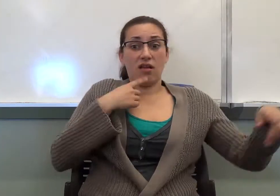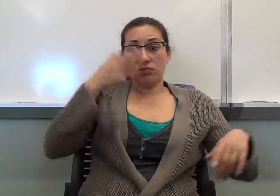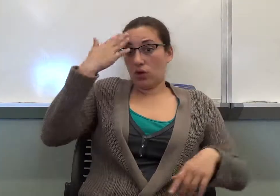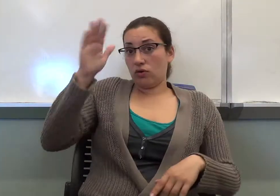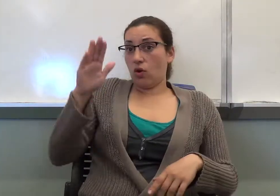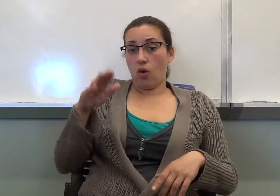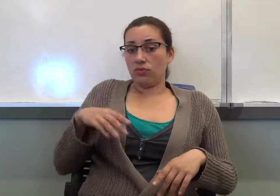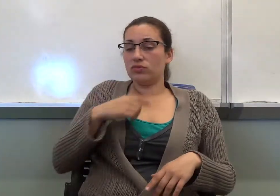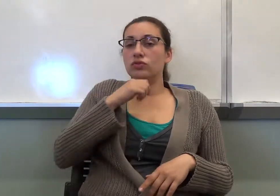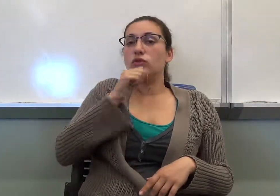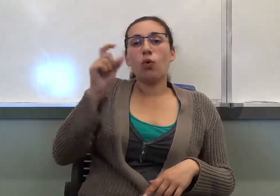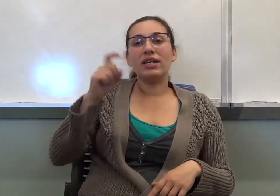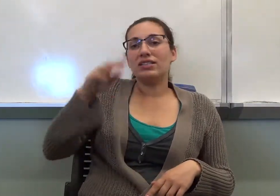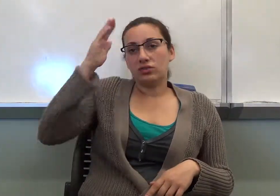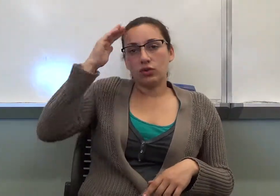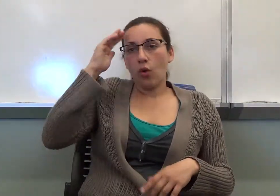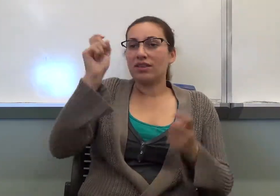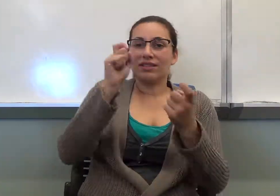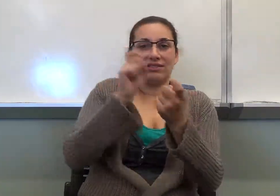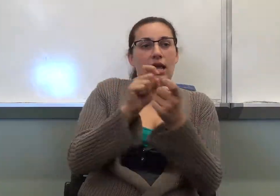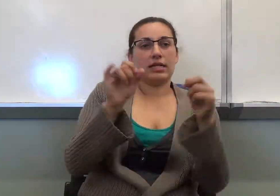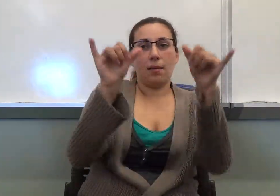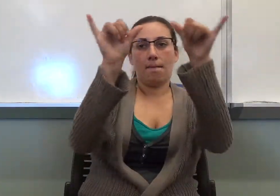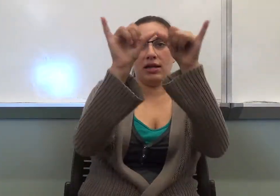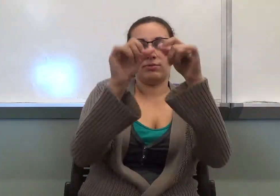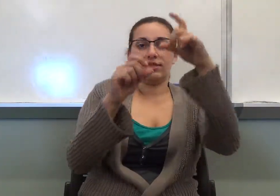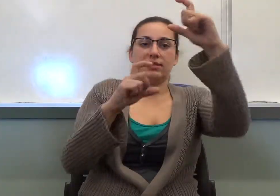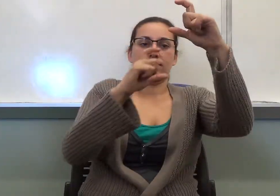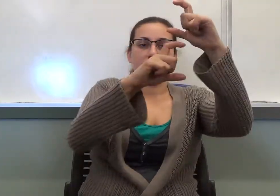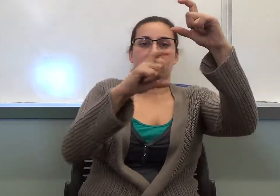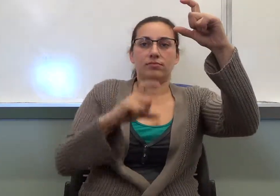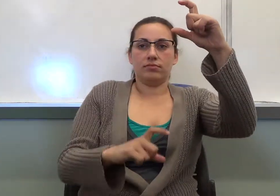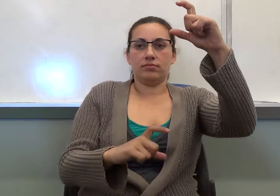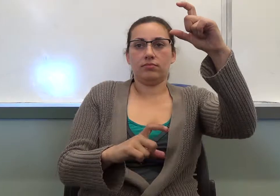the specific measurements, but we have what we need to get the rain gutters.